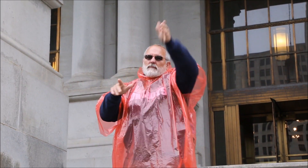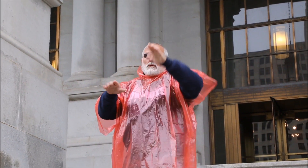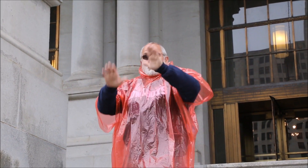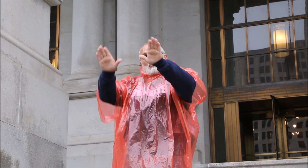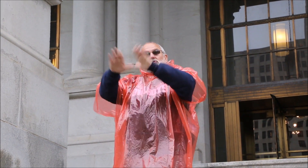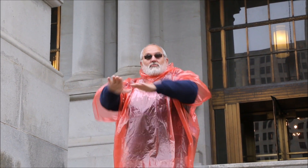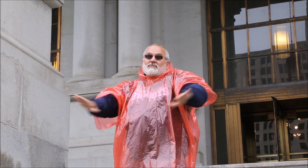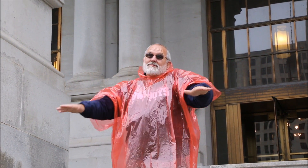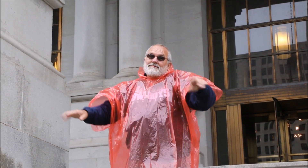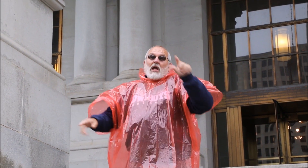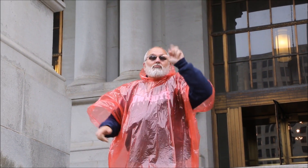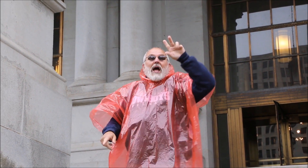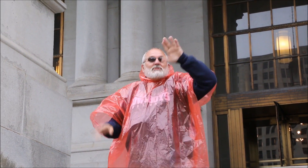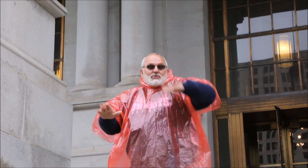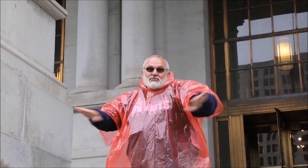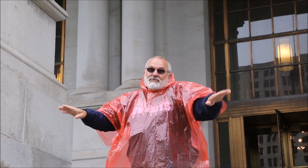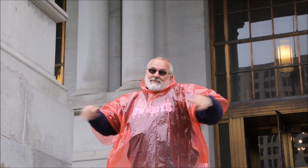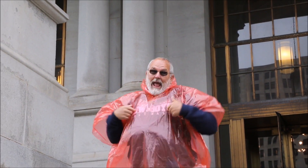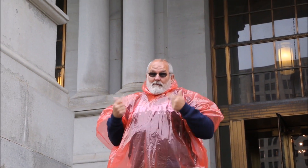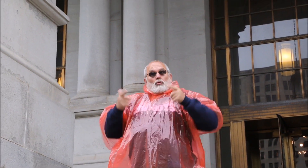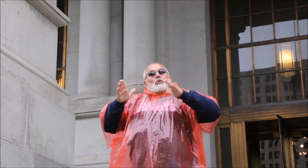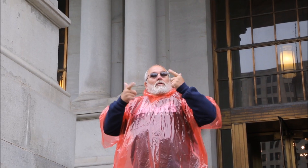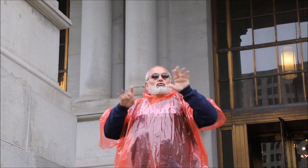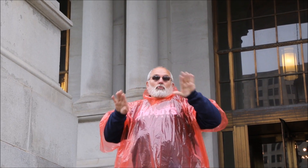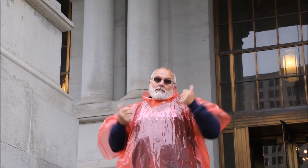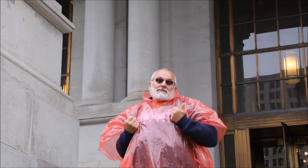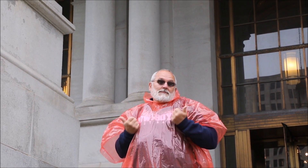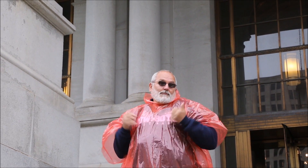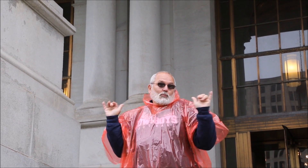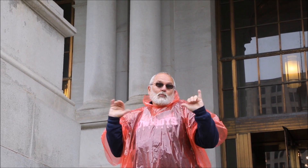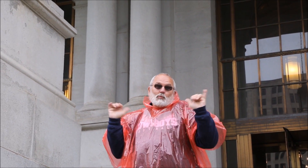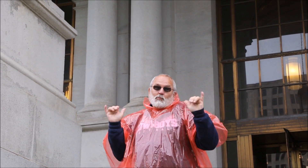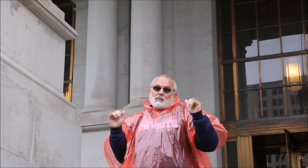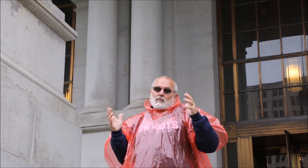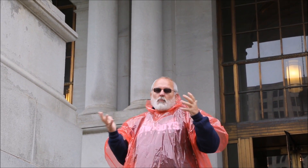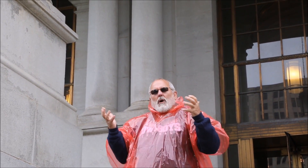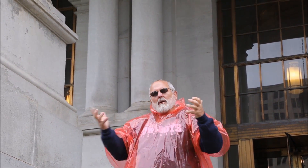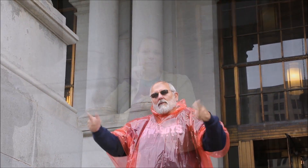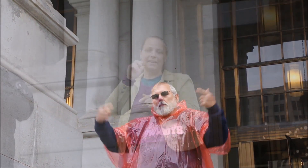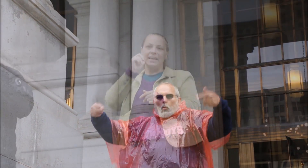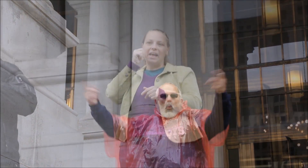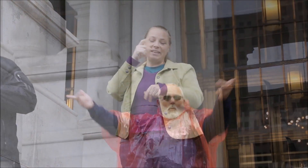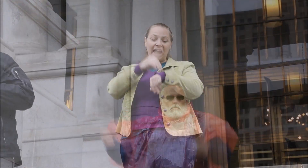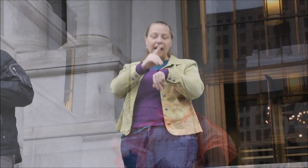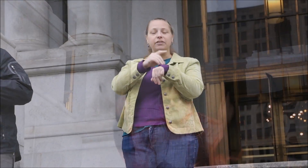are being mainstreamed, being the only kids at a school of hearing children. But as these kids grow older,